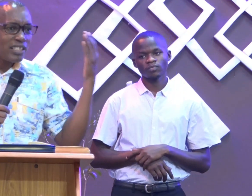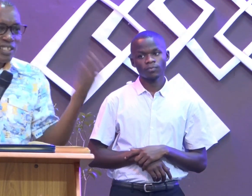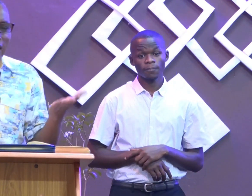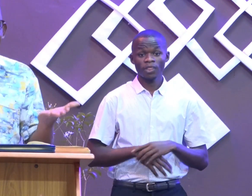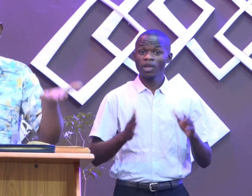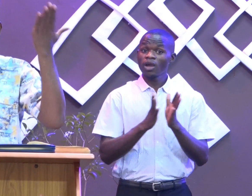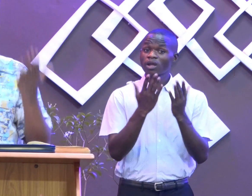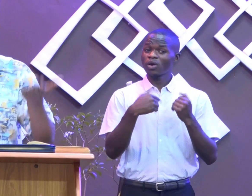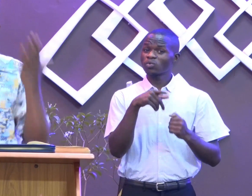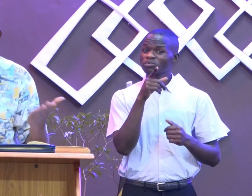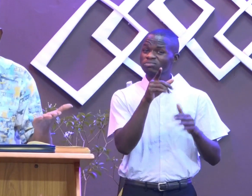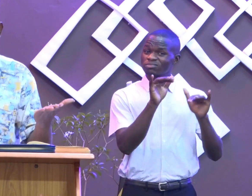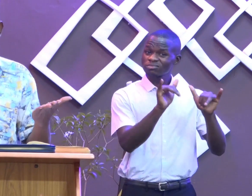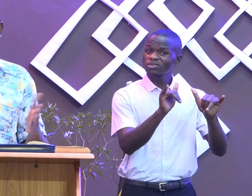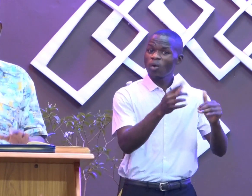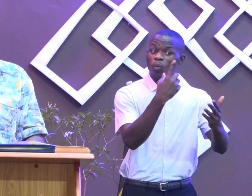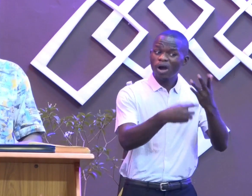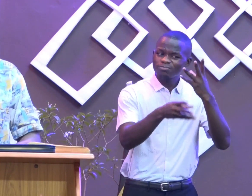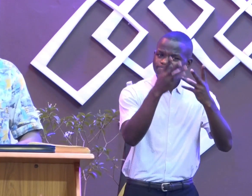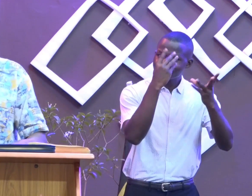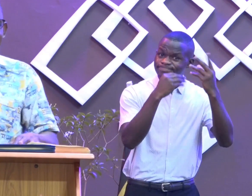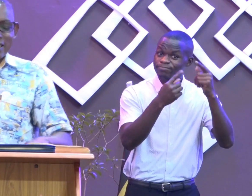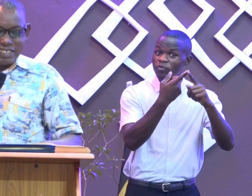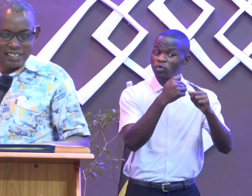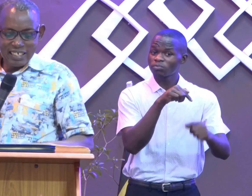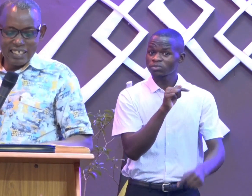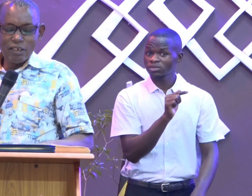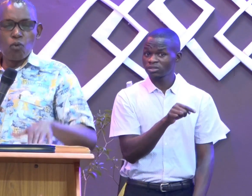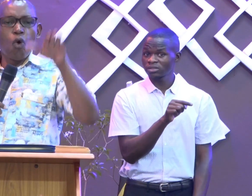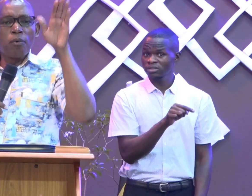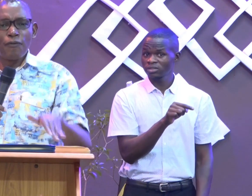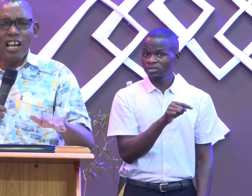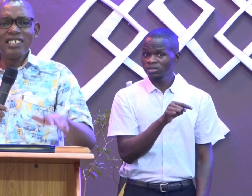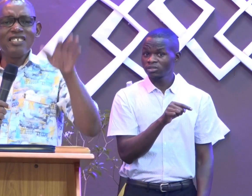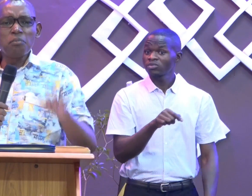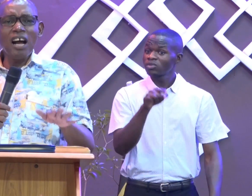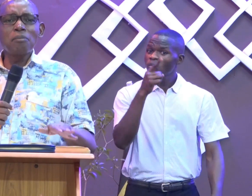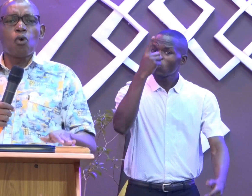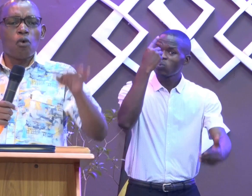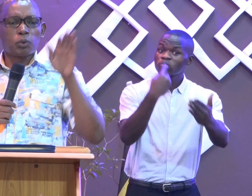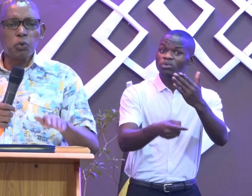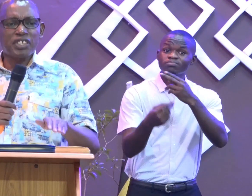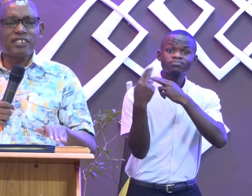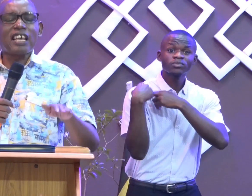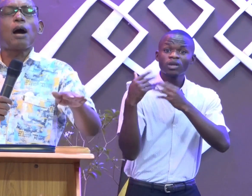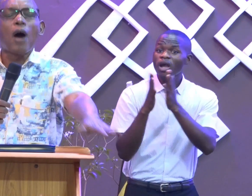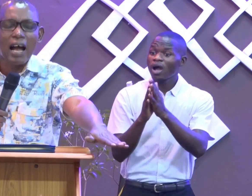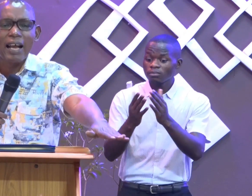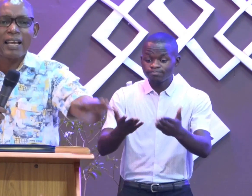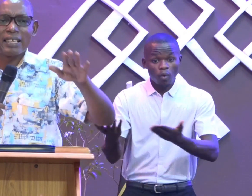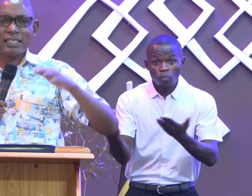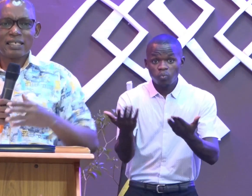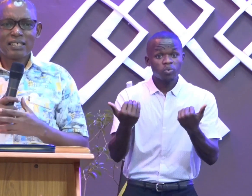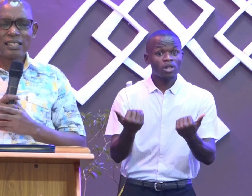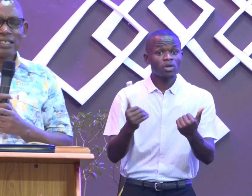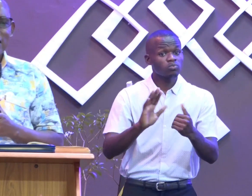Kati gwa sigadde oyiga ki? Now who you who has remained, what are you learning? Obuvunaanyizibwa bwo obutuusizza wa?